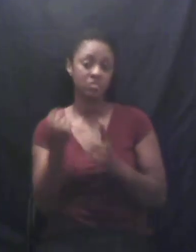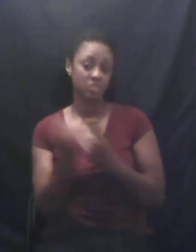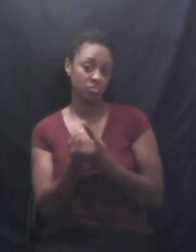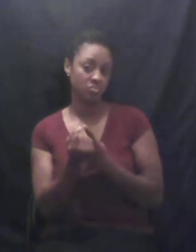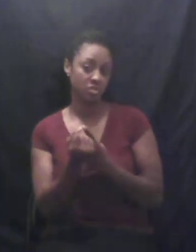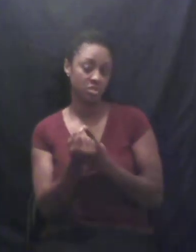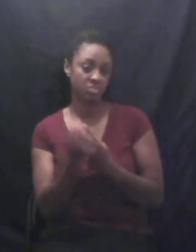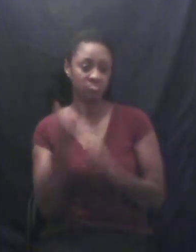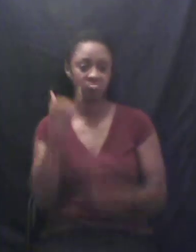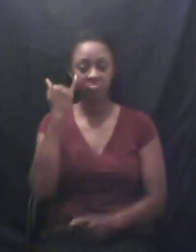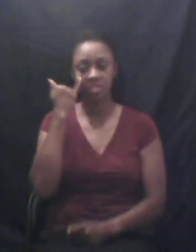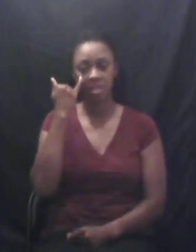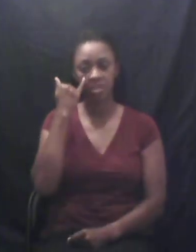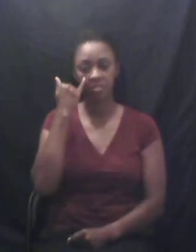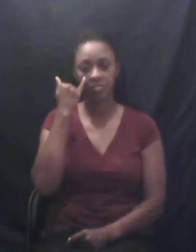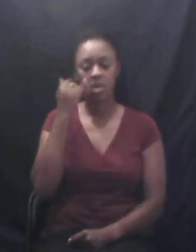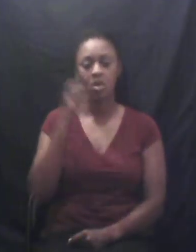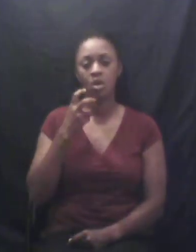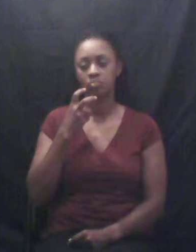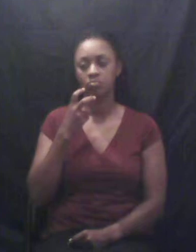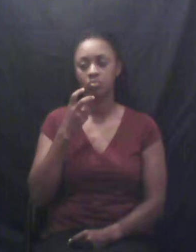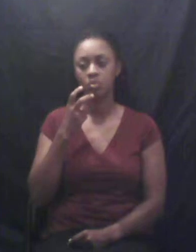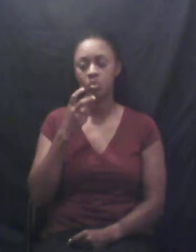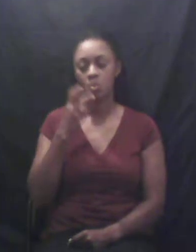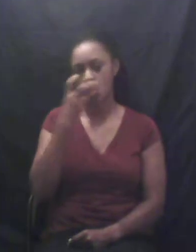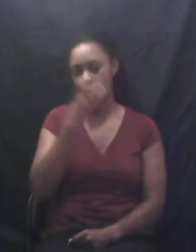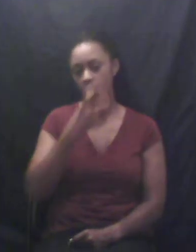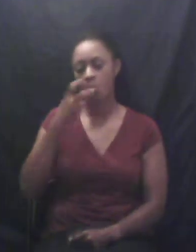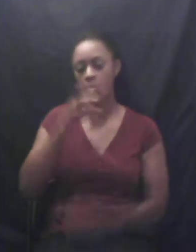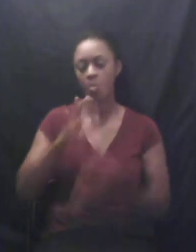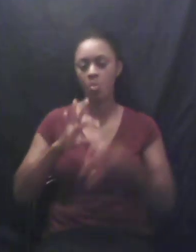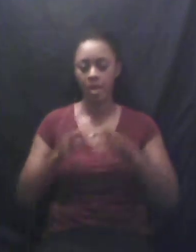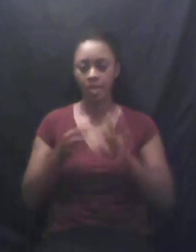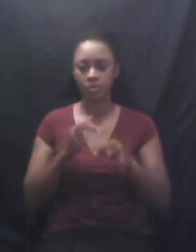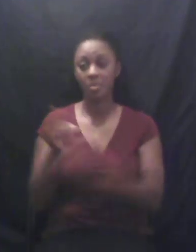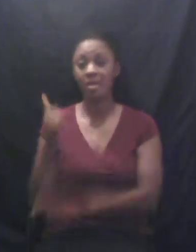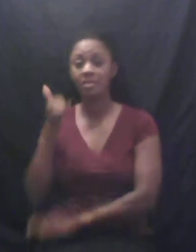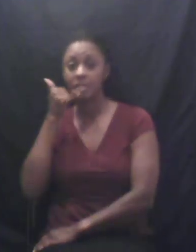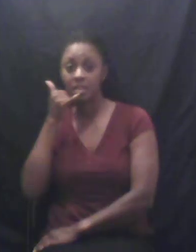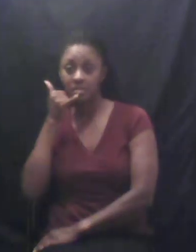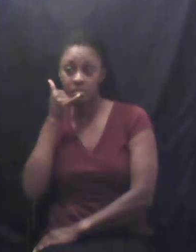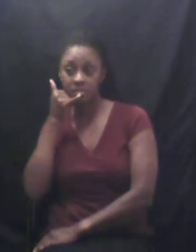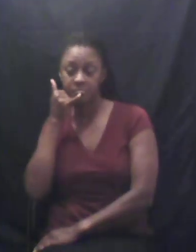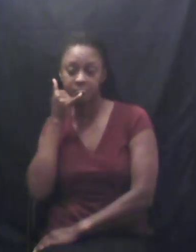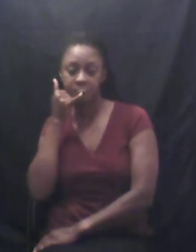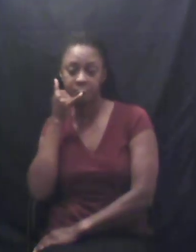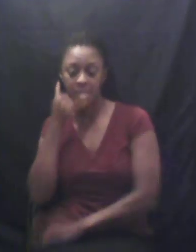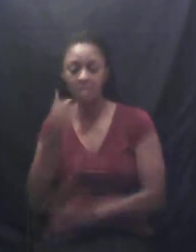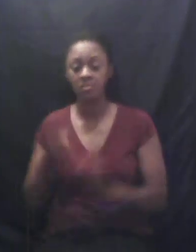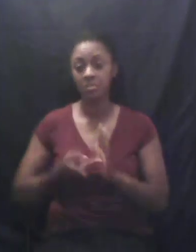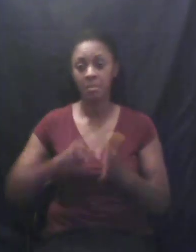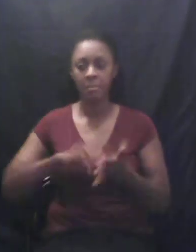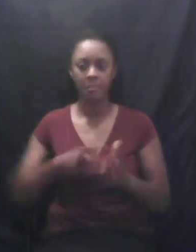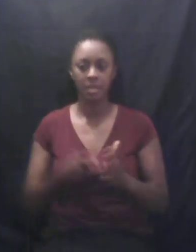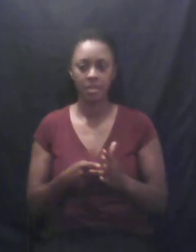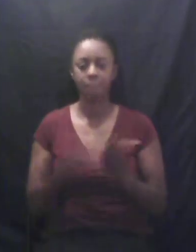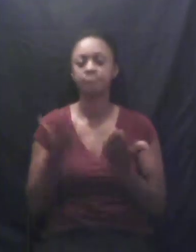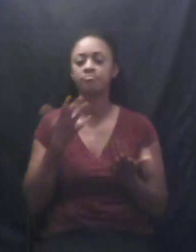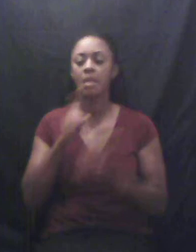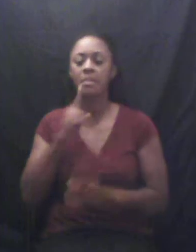Obviously, if an oral deaf person is using the telephone, they may be able to speak on their own, use their own voice, but they certainly